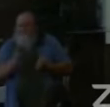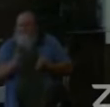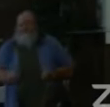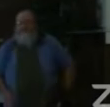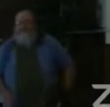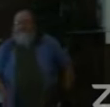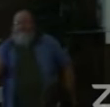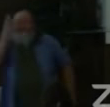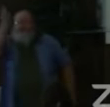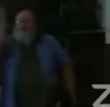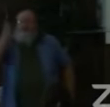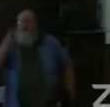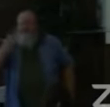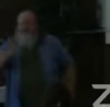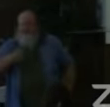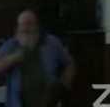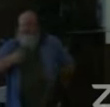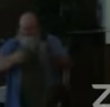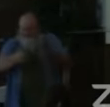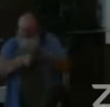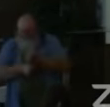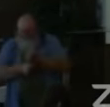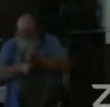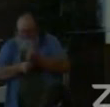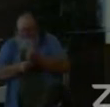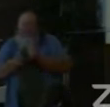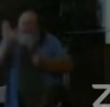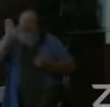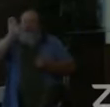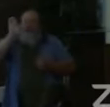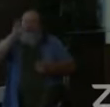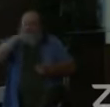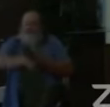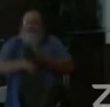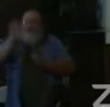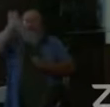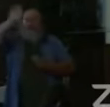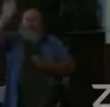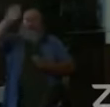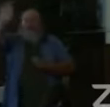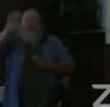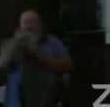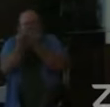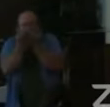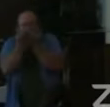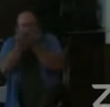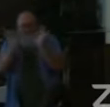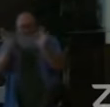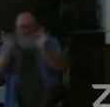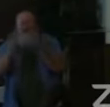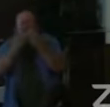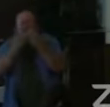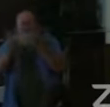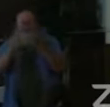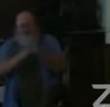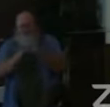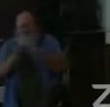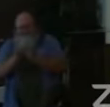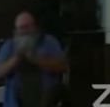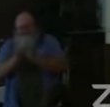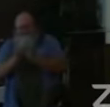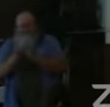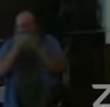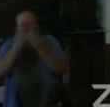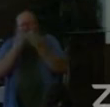control. And Jesus, adopt me into your family. I want to be your child today. Thank you, Jesus, for hearing my prayer. Thank you,